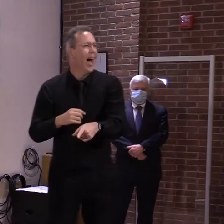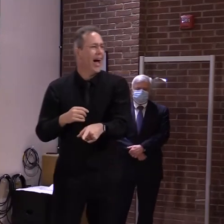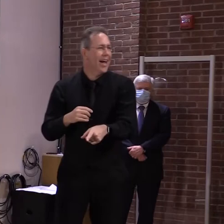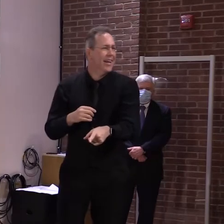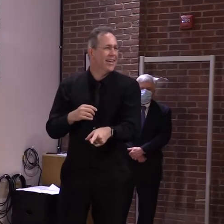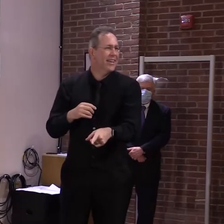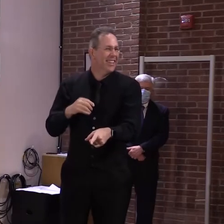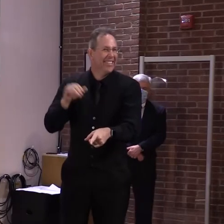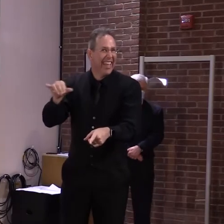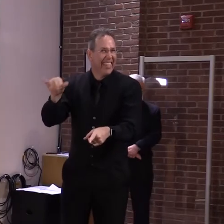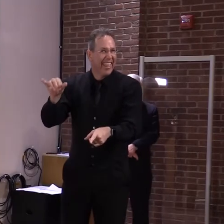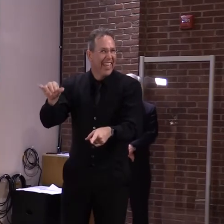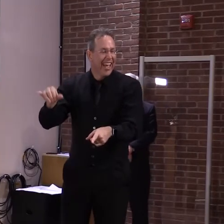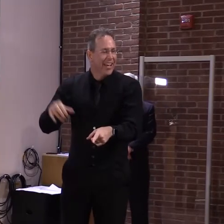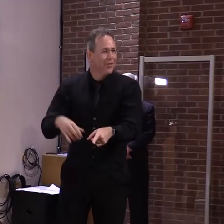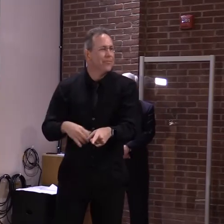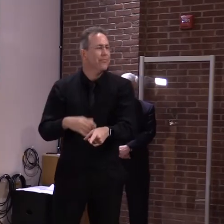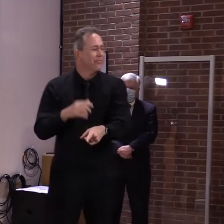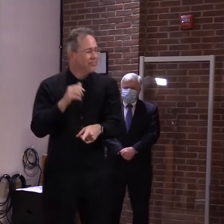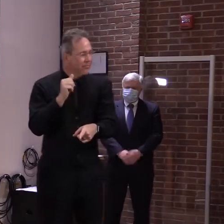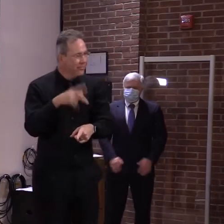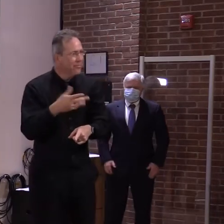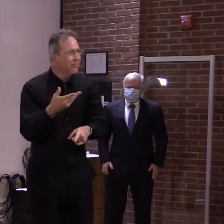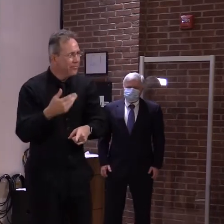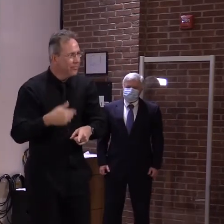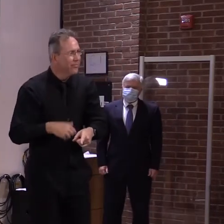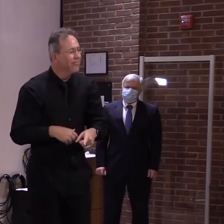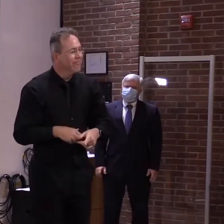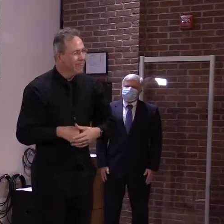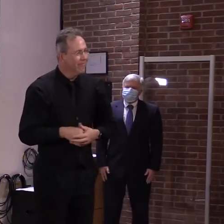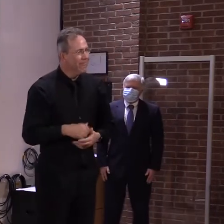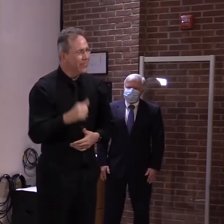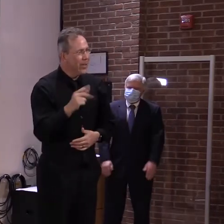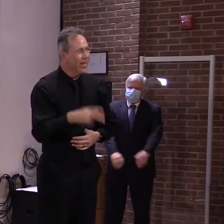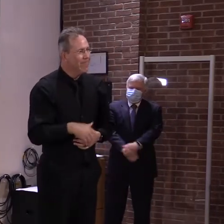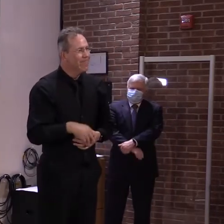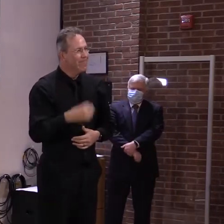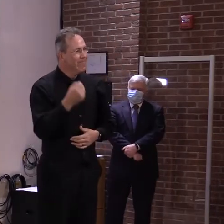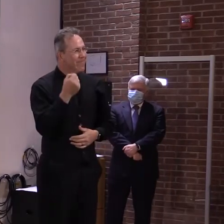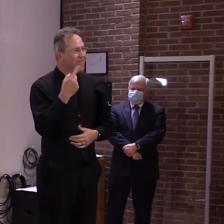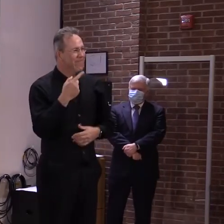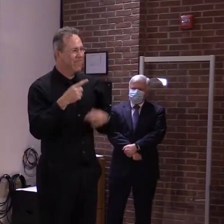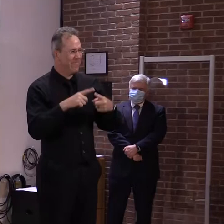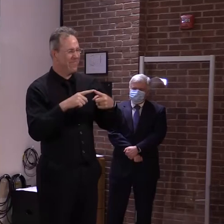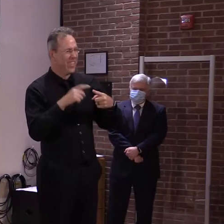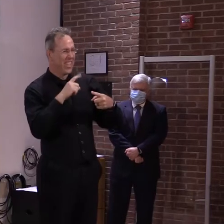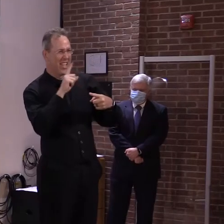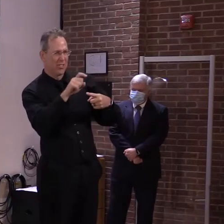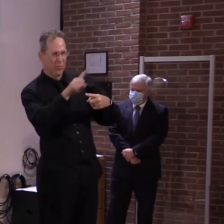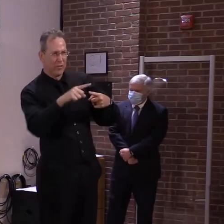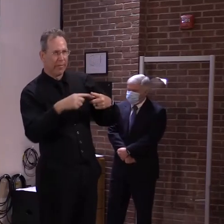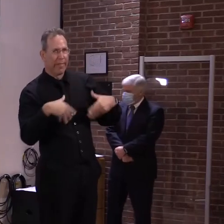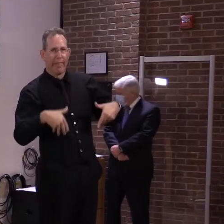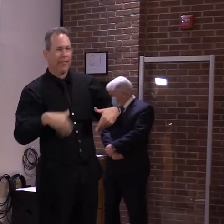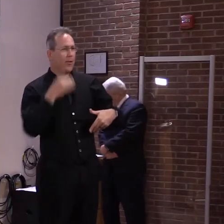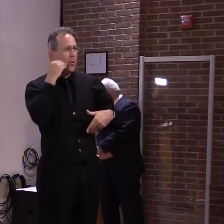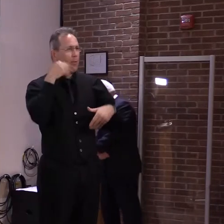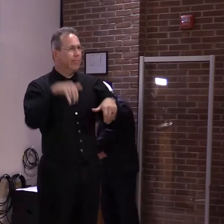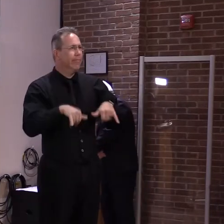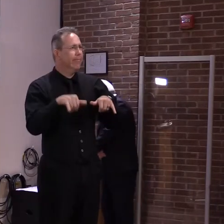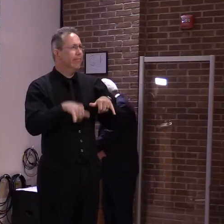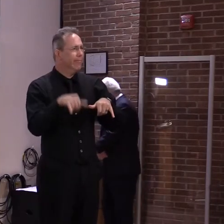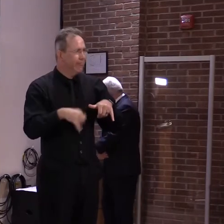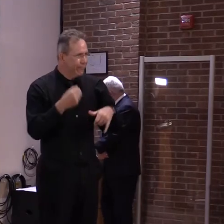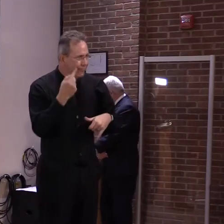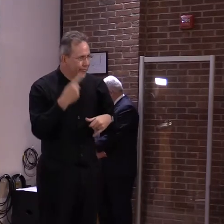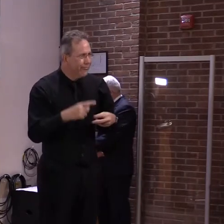Exactly. That's exactly my question. Okay. Well, I can answer that, and I might ask the others, so Dr. Levine, to chime in as well. You know, we're seeing,